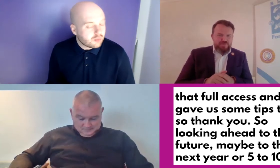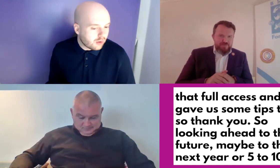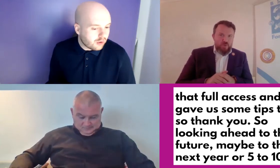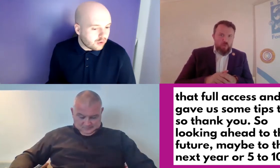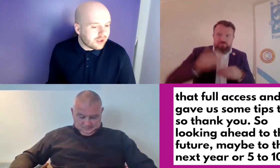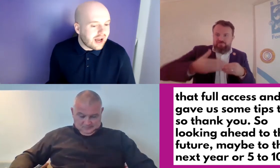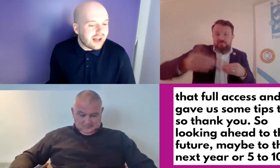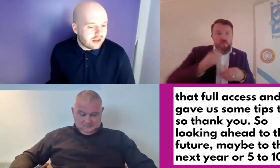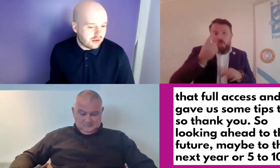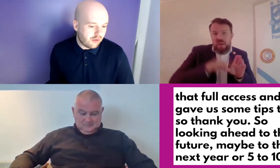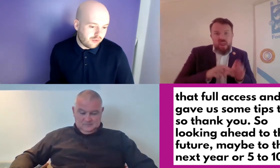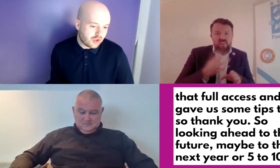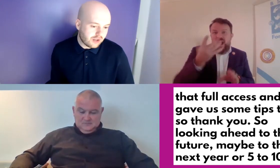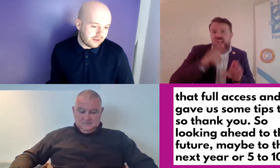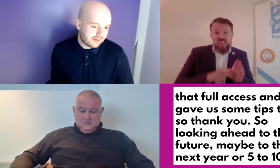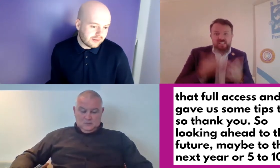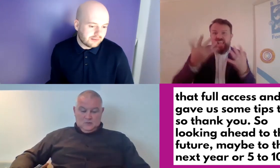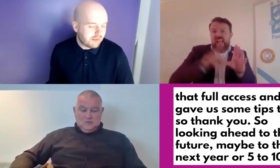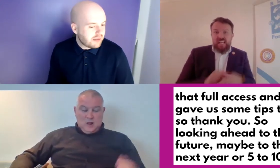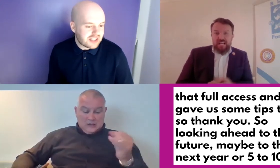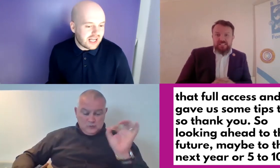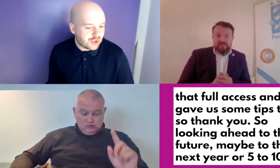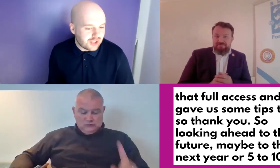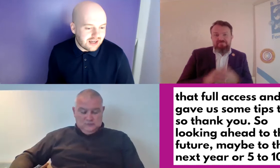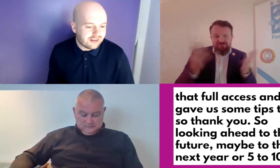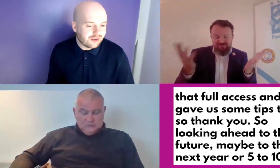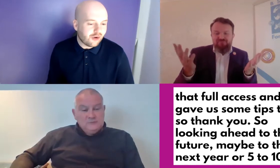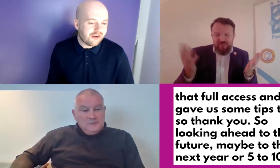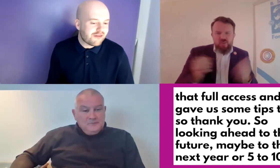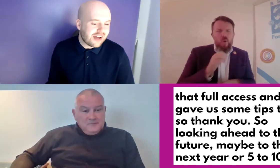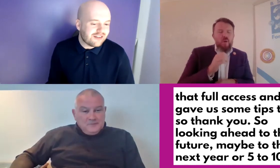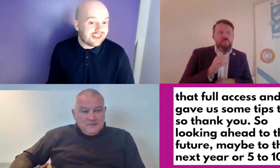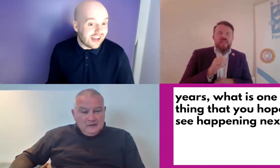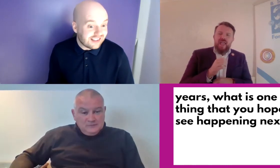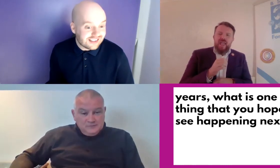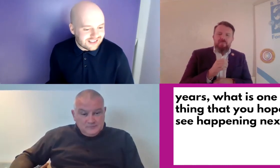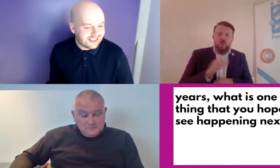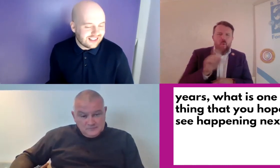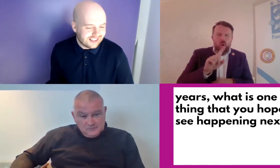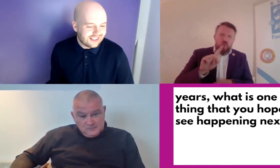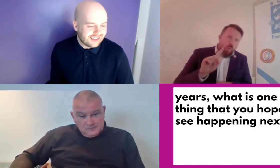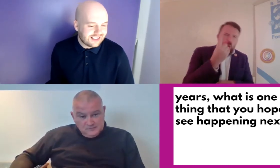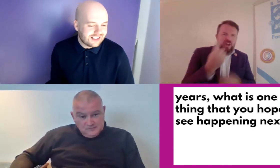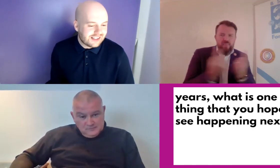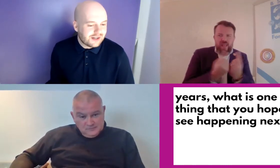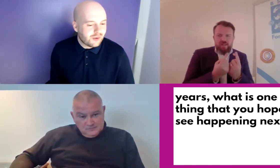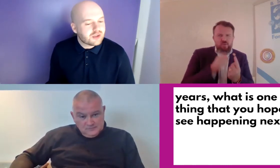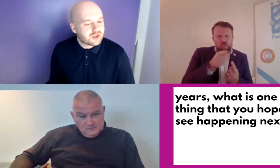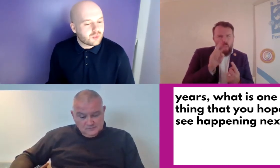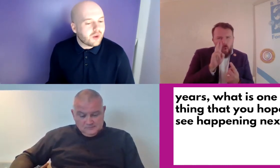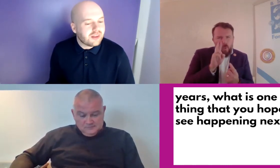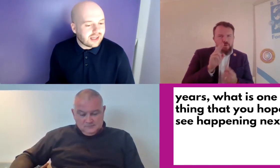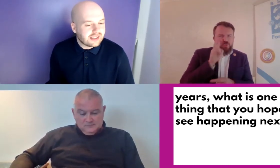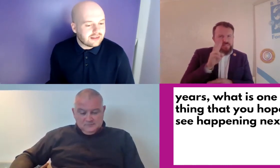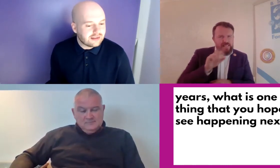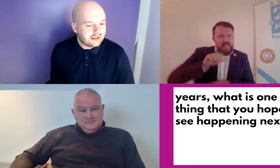So looking ahead to the future, maybe it's the next year or 5 to 10 years. What's